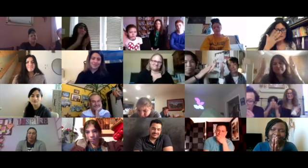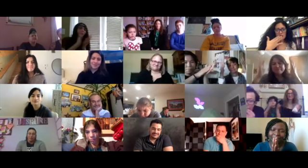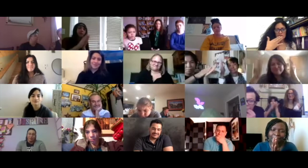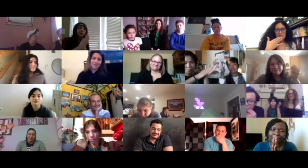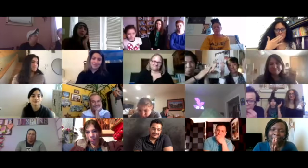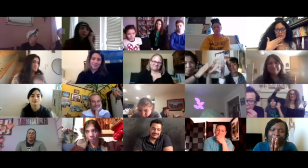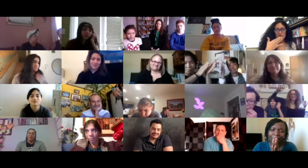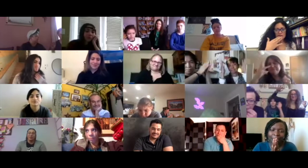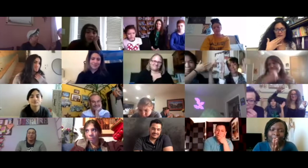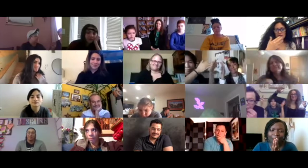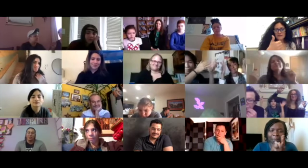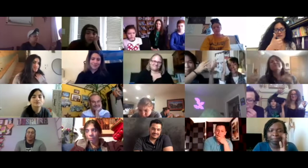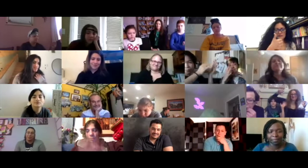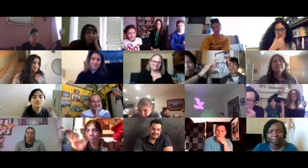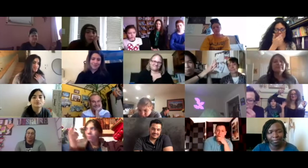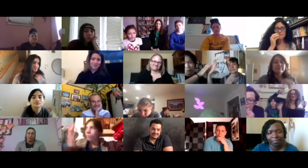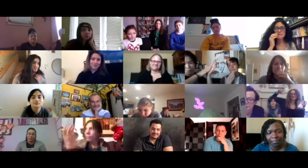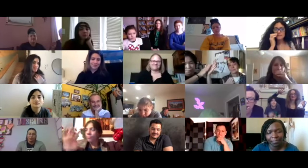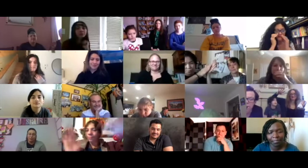That was beautiful. Thank you, Thomas.